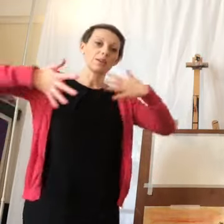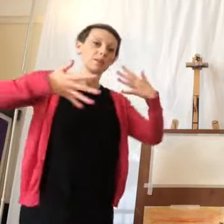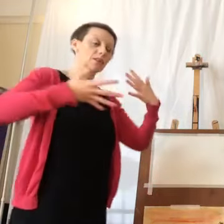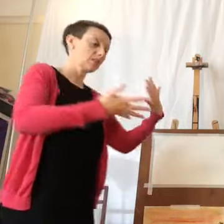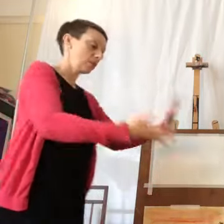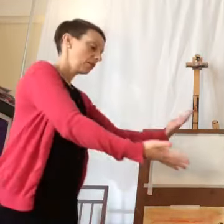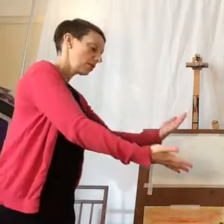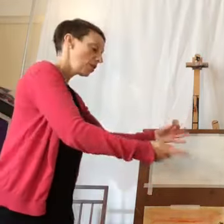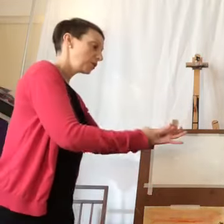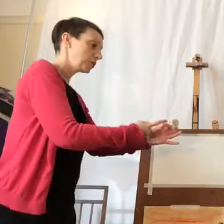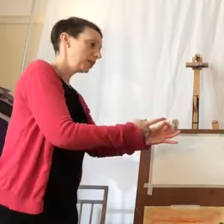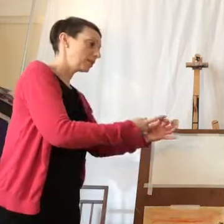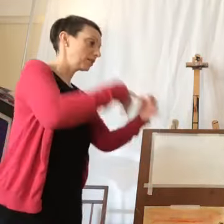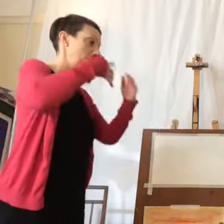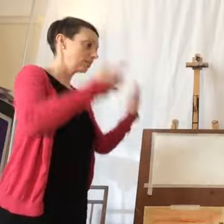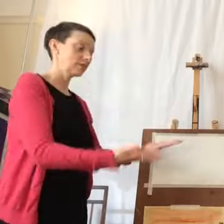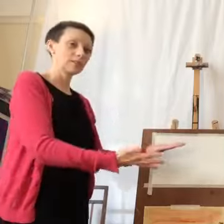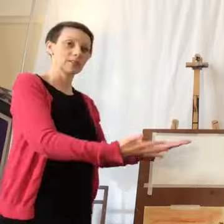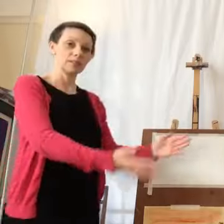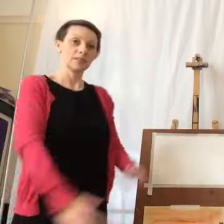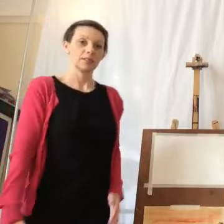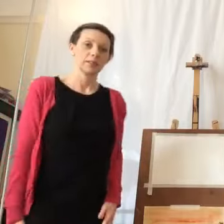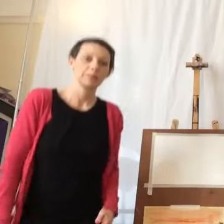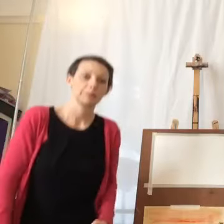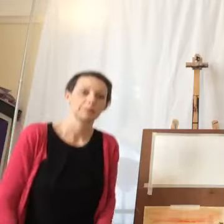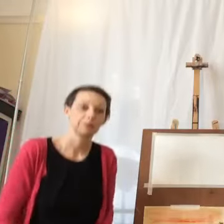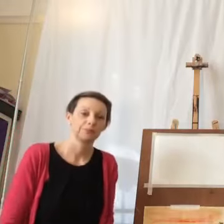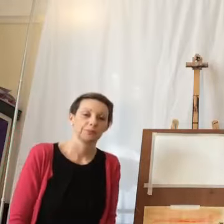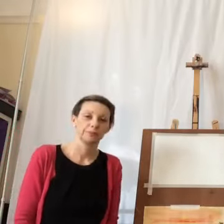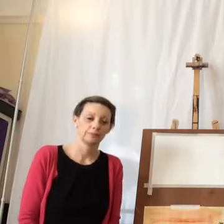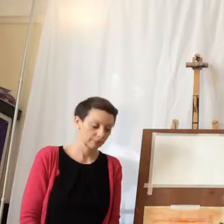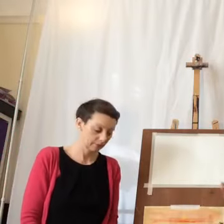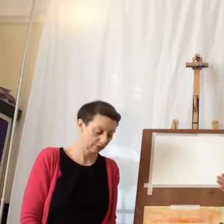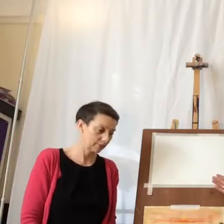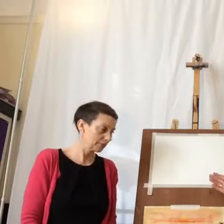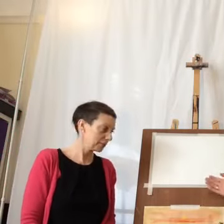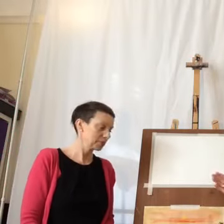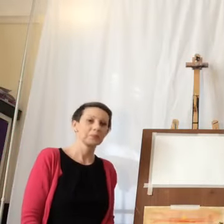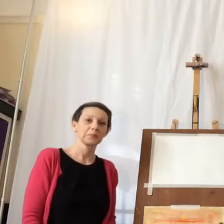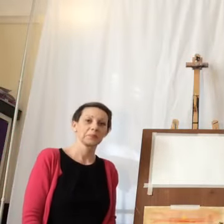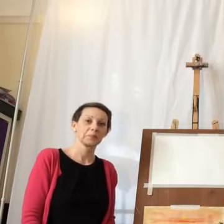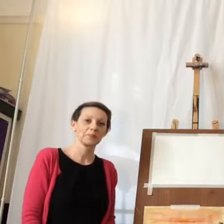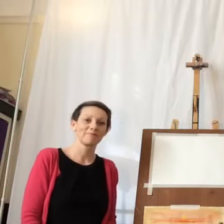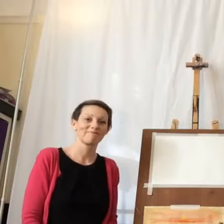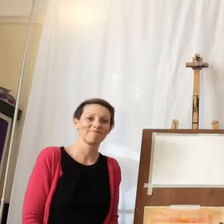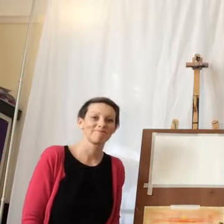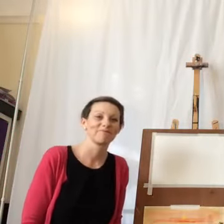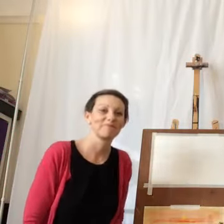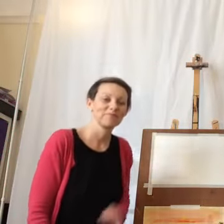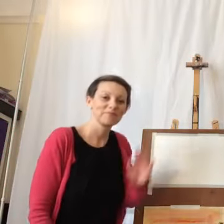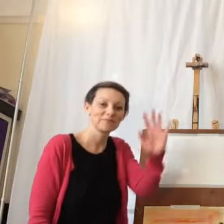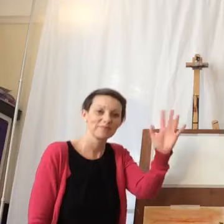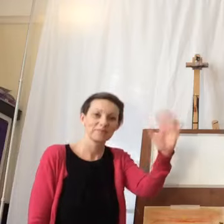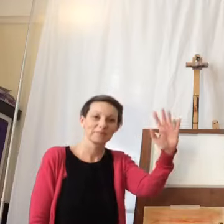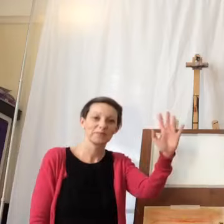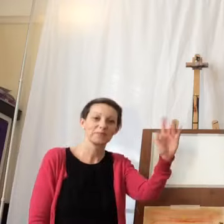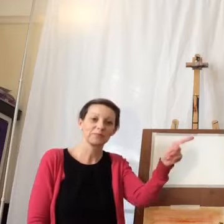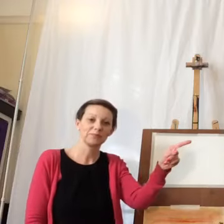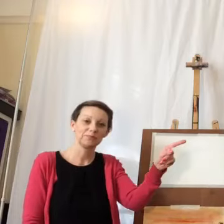we go. Over to Peter. Right. I don't know if they can see that, it looks a bit dark.